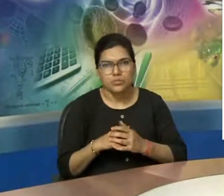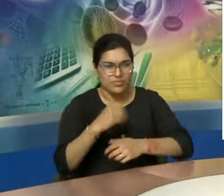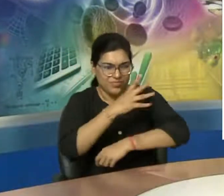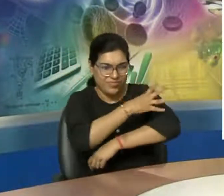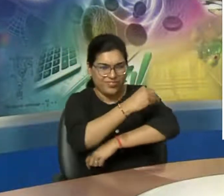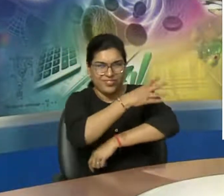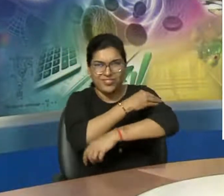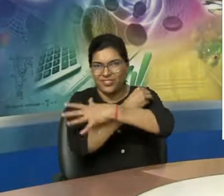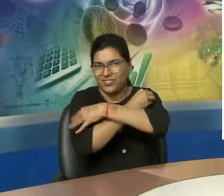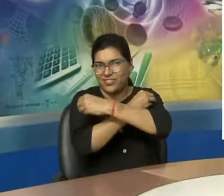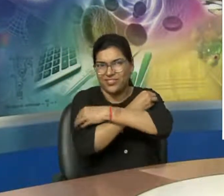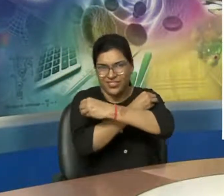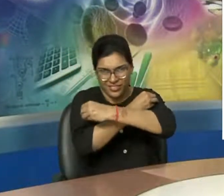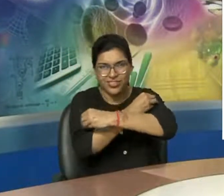All the birds have different beaks,